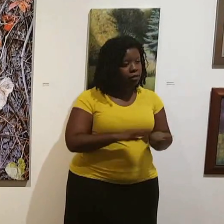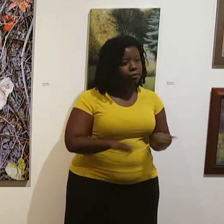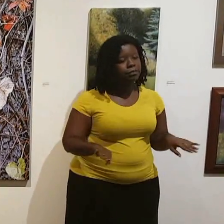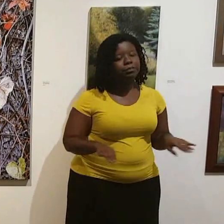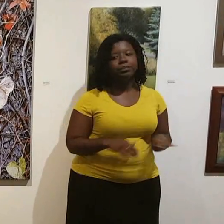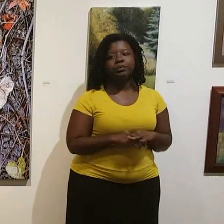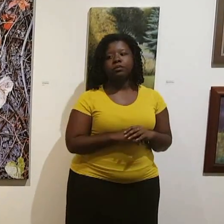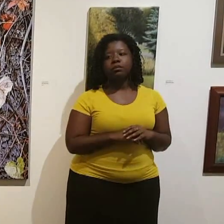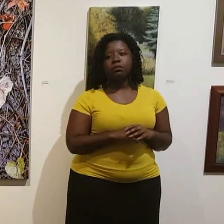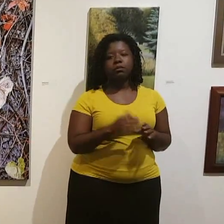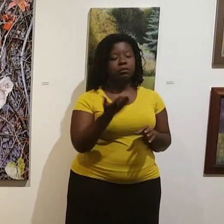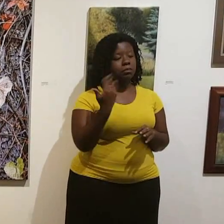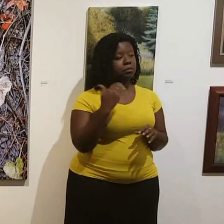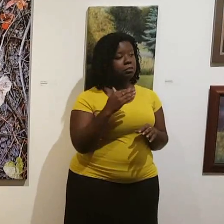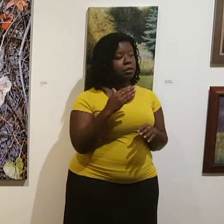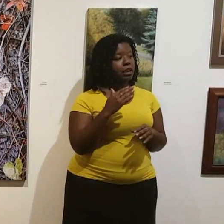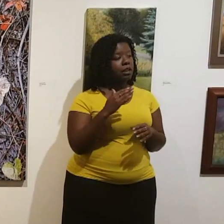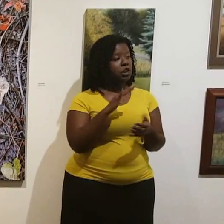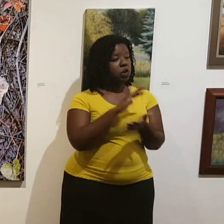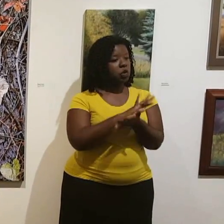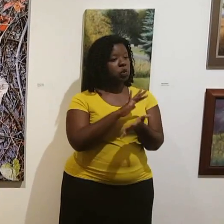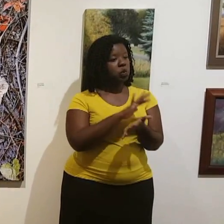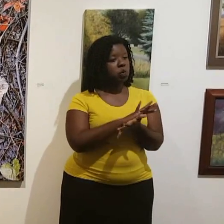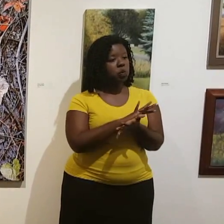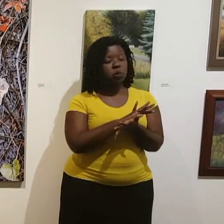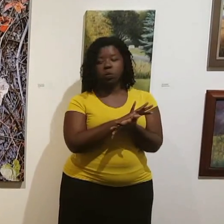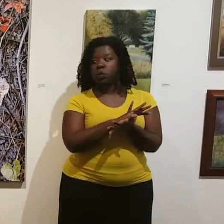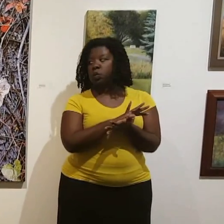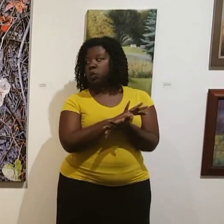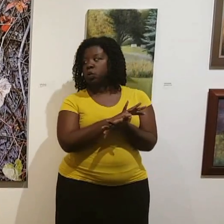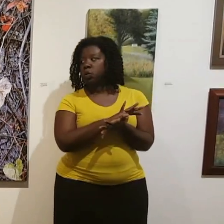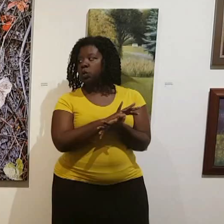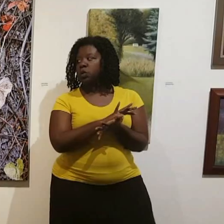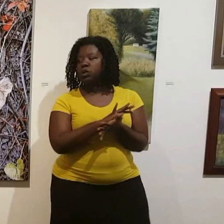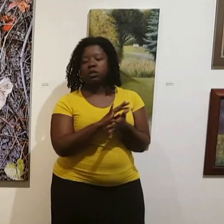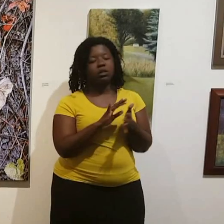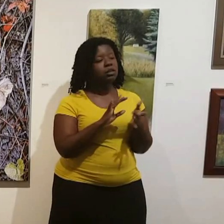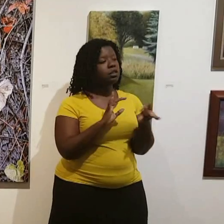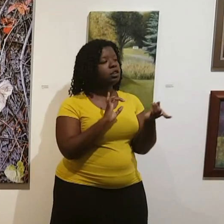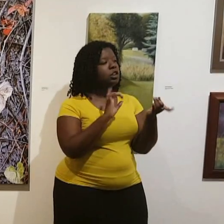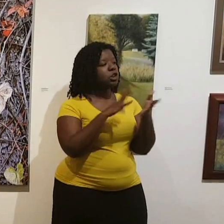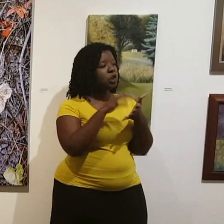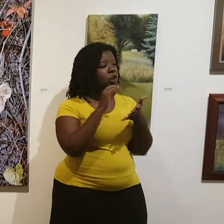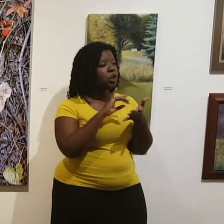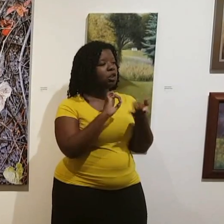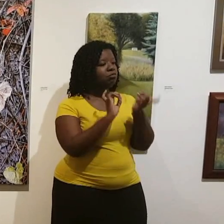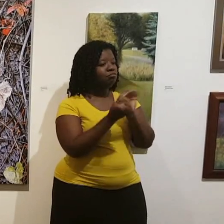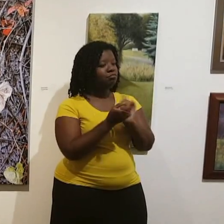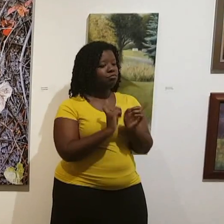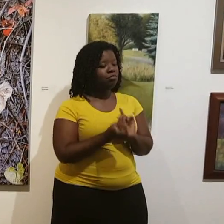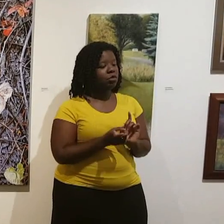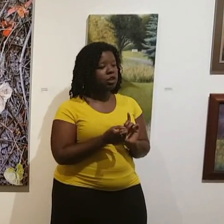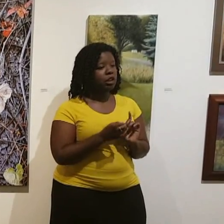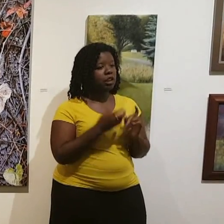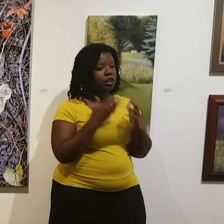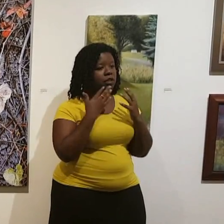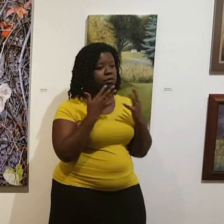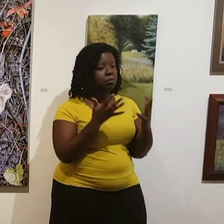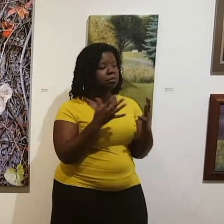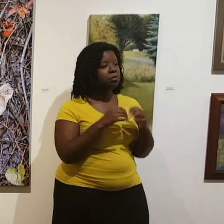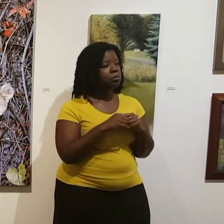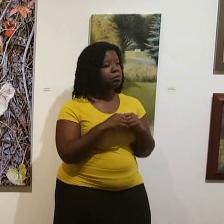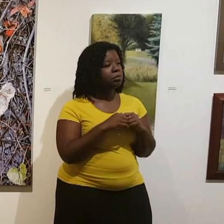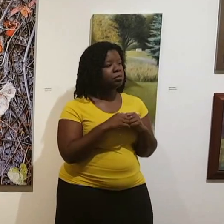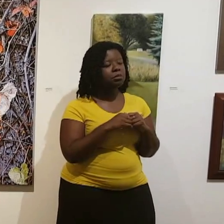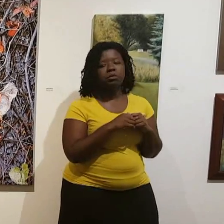of modeling it, changing the brilliance, working, because you see through the layers. The